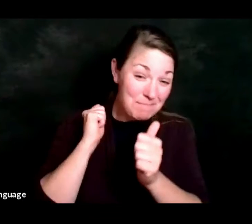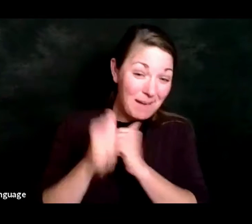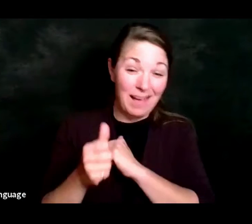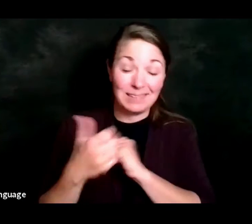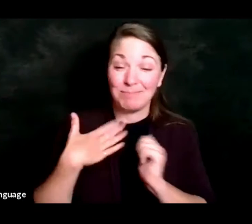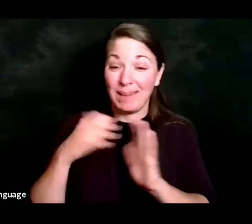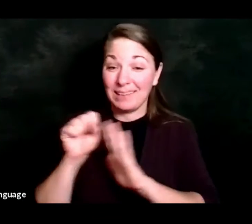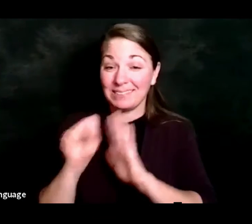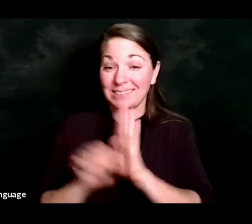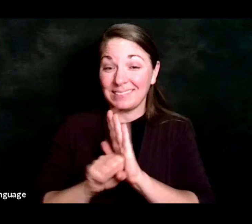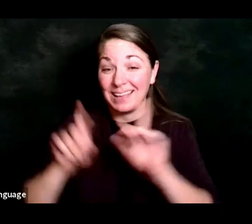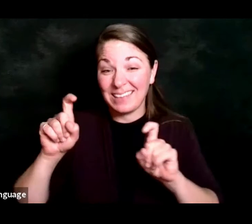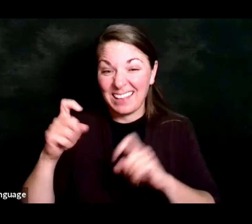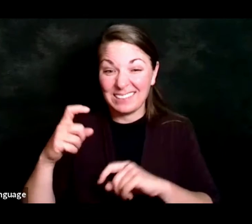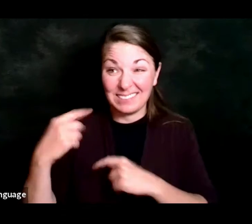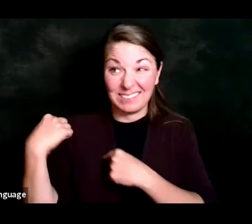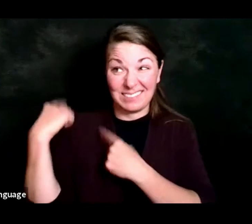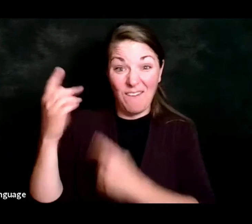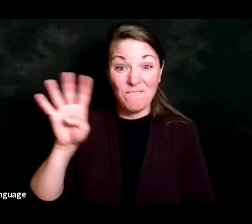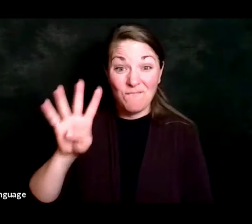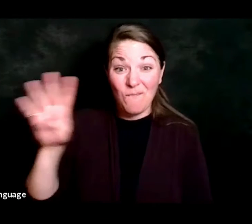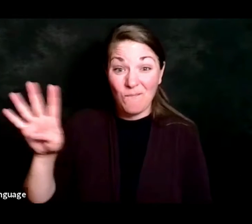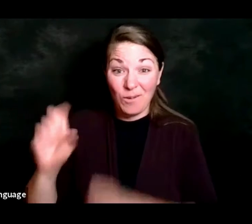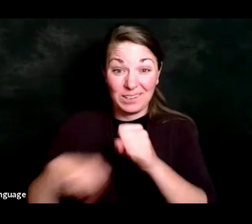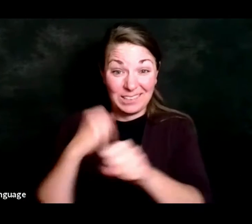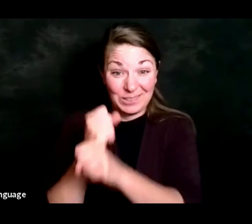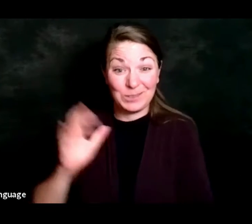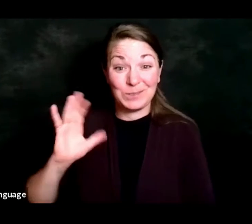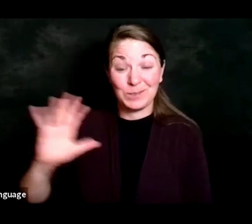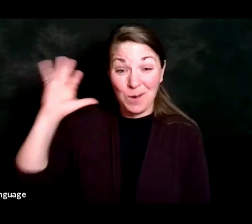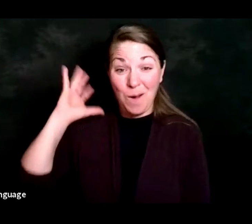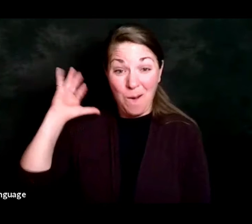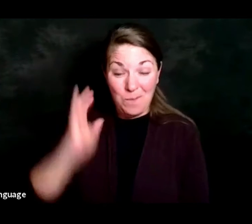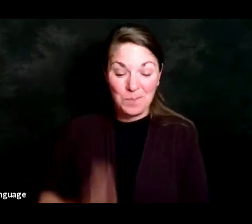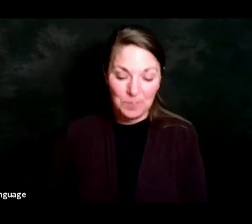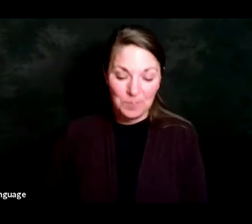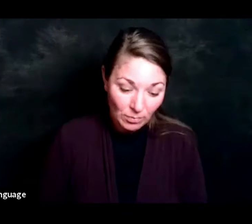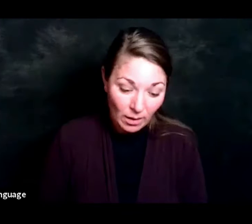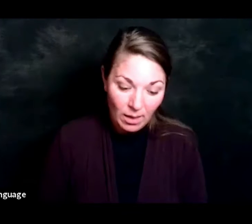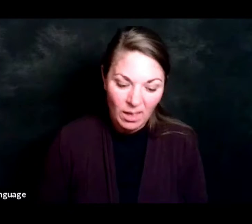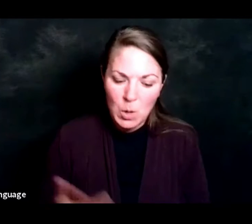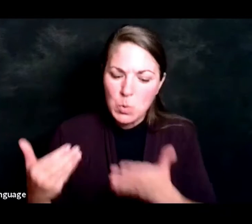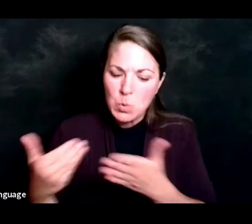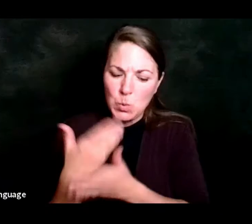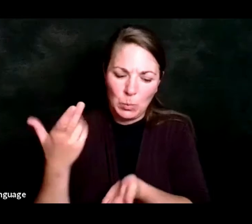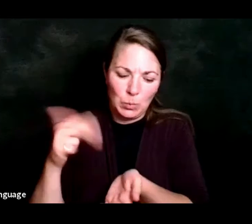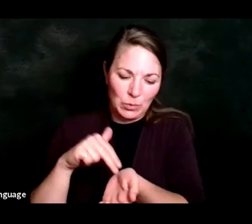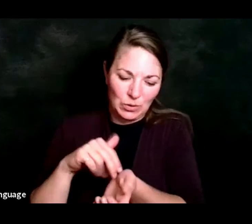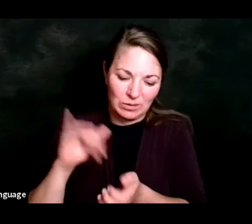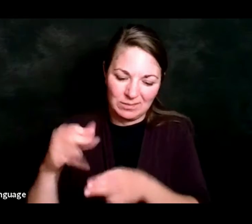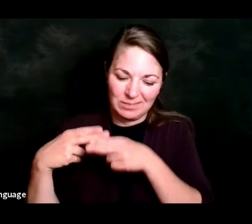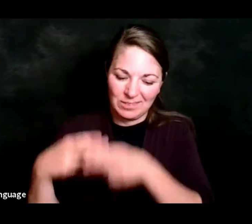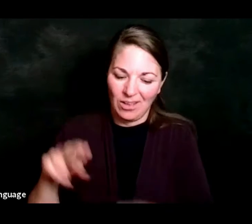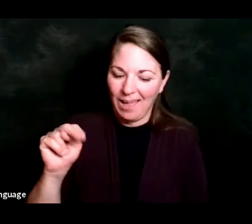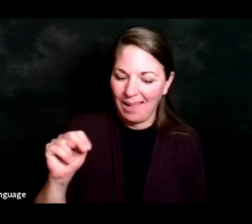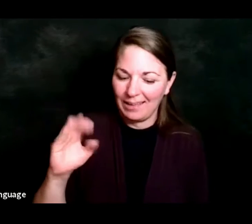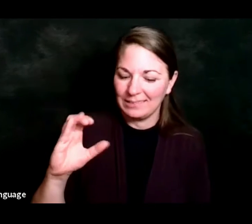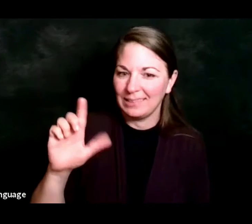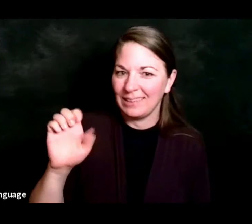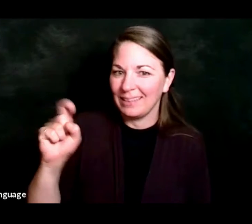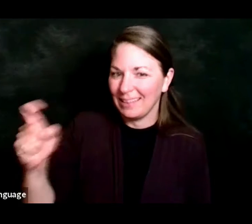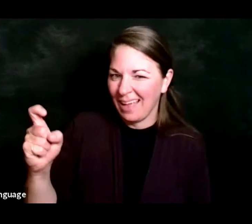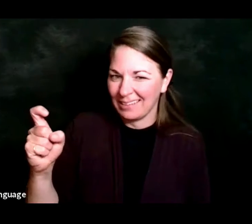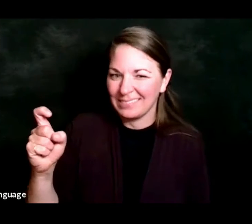state boards. And for all of you newer nurses, they would call that an NCLEX. Mine happened to be 2 days with a number 2 pencil